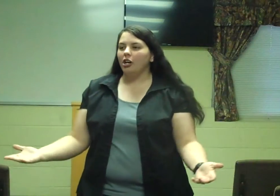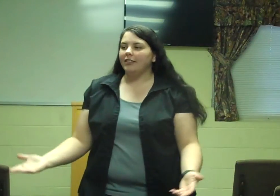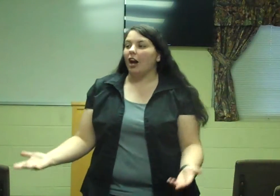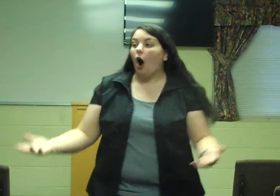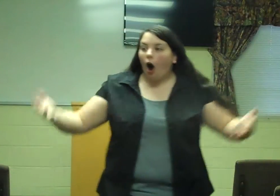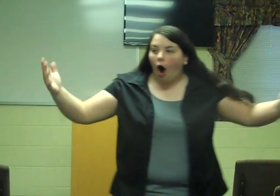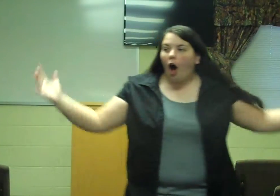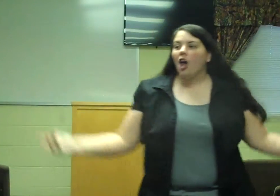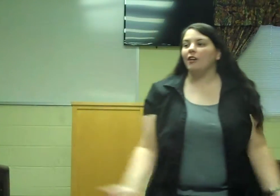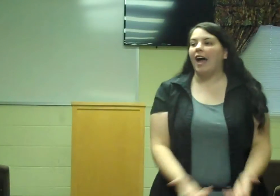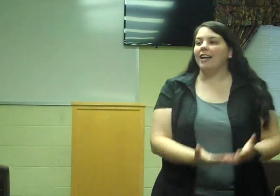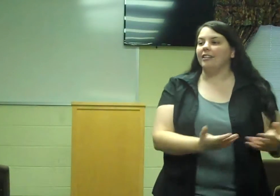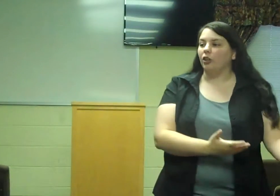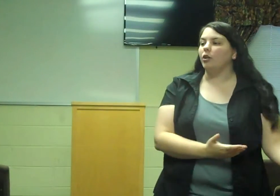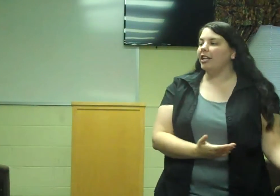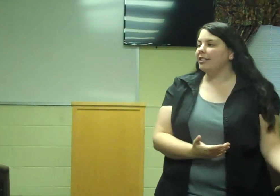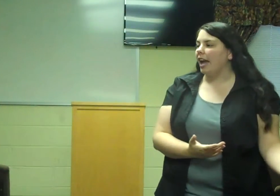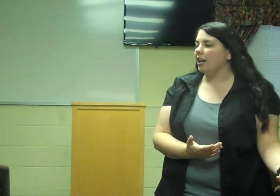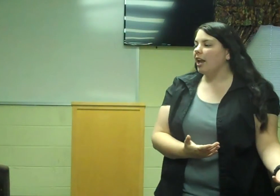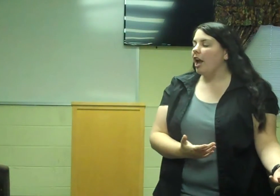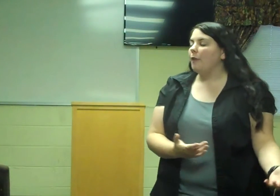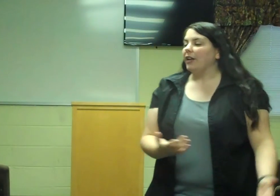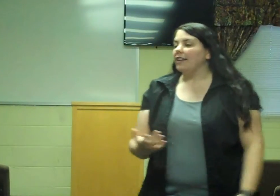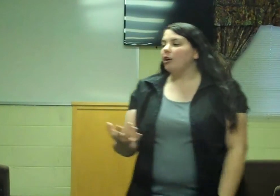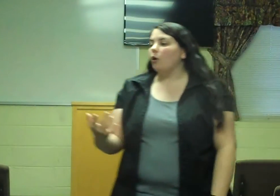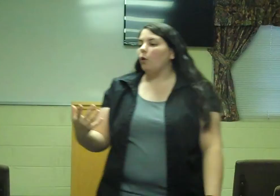understood that all of that is included in that. And so